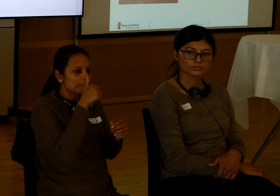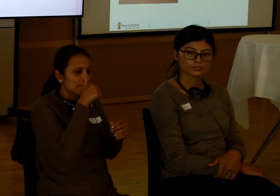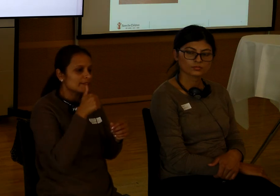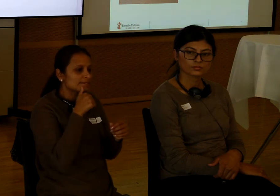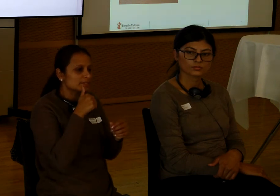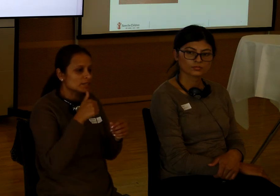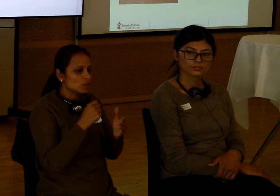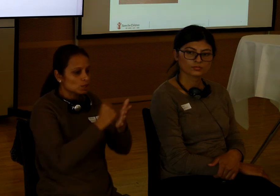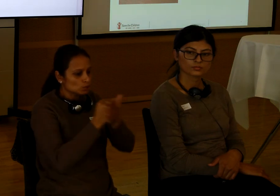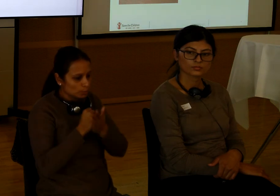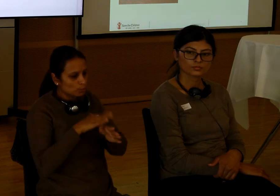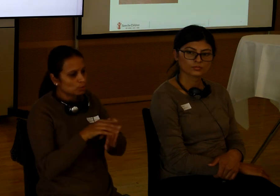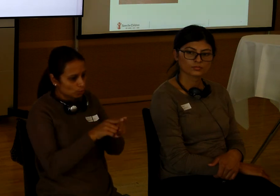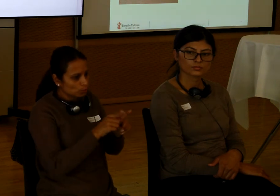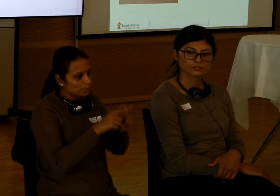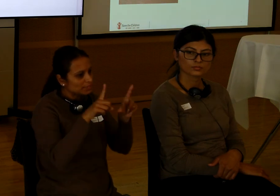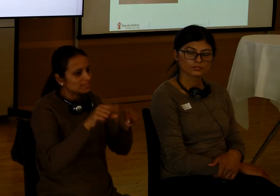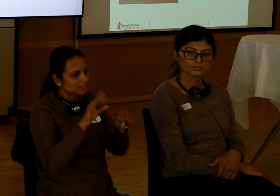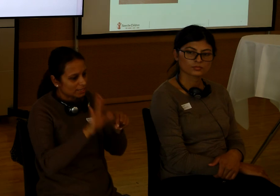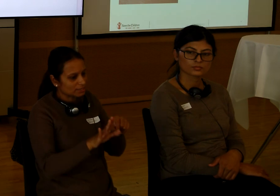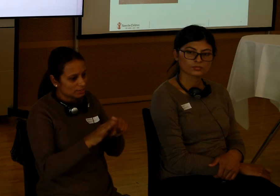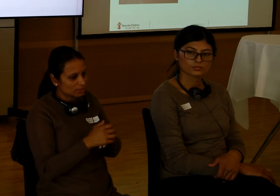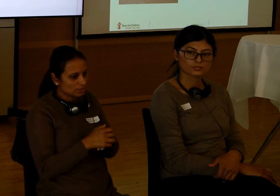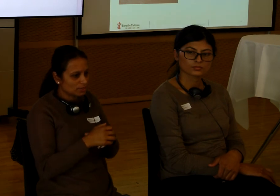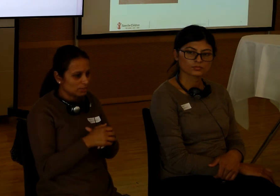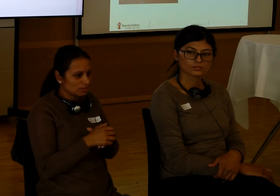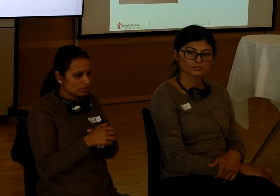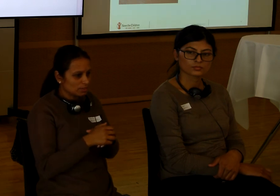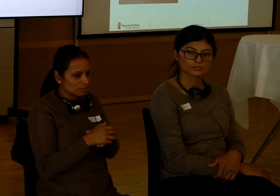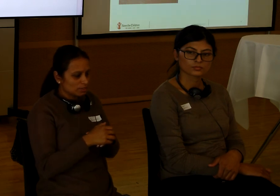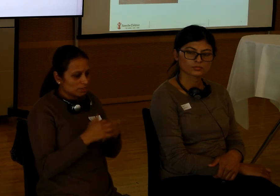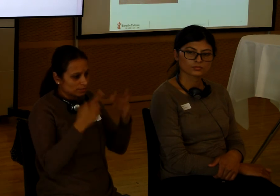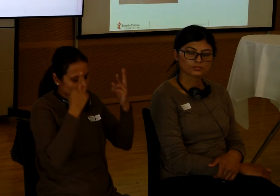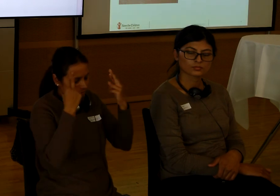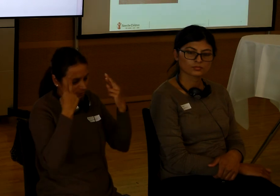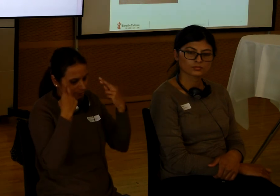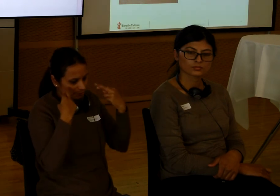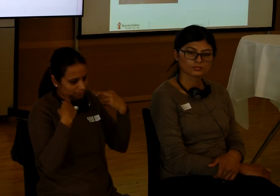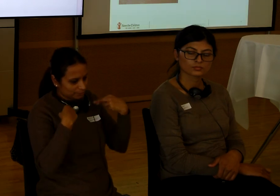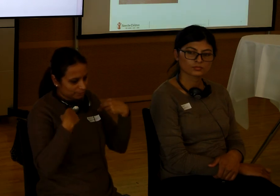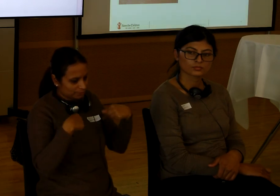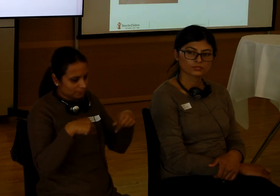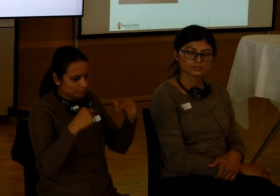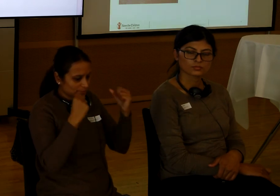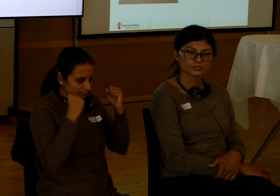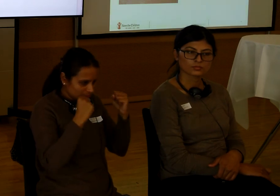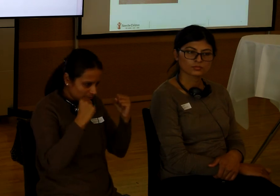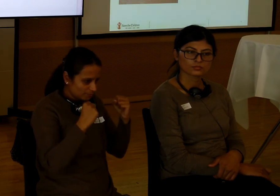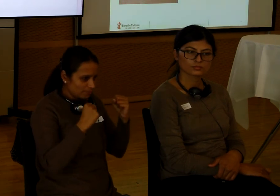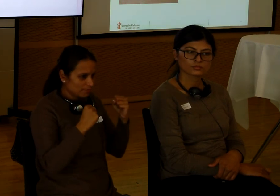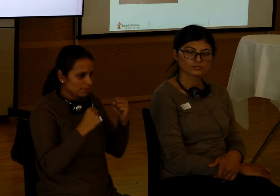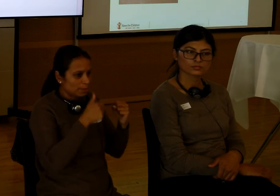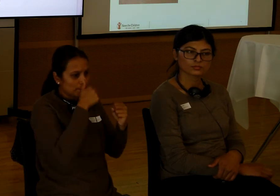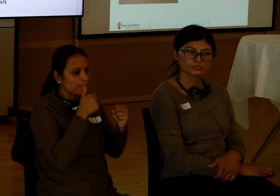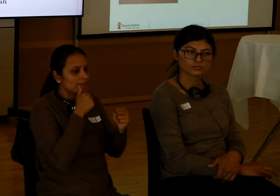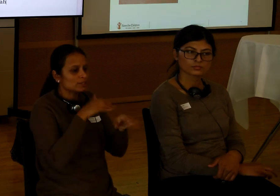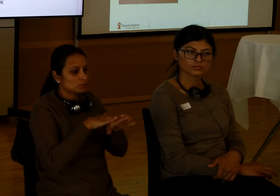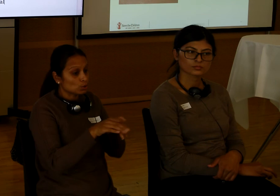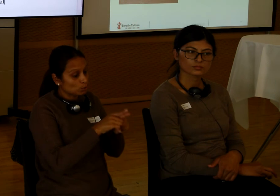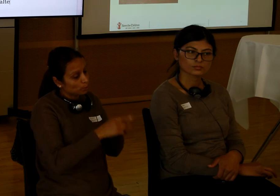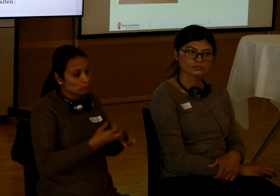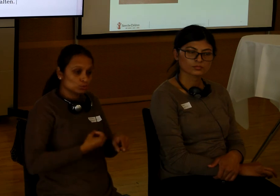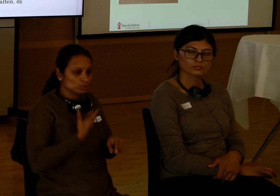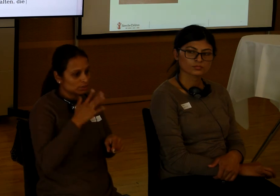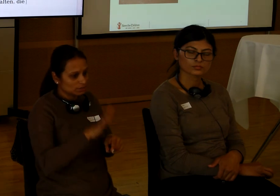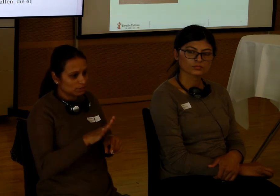overcome stigmatization, feelings of shame and helplessness. Parents were so happy